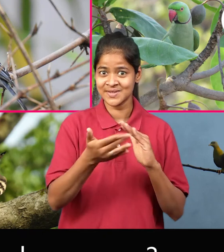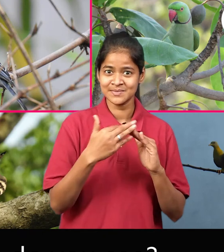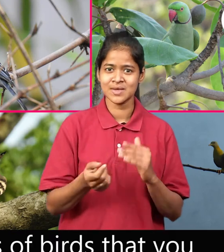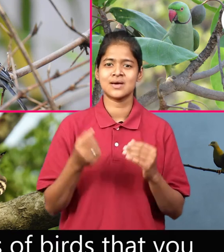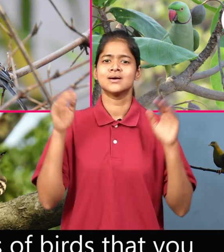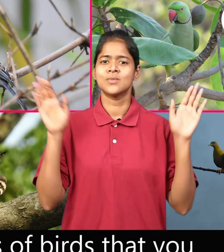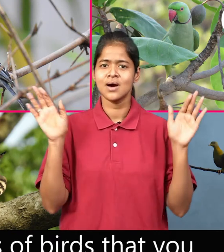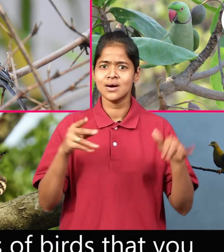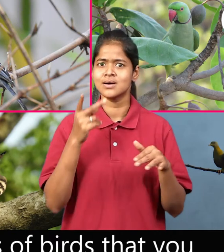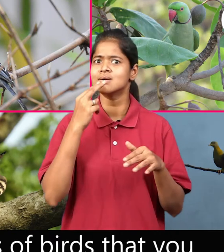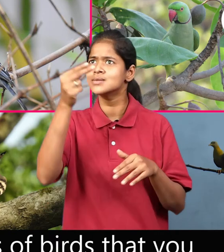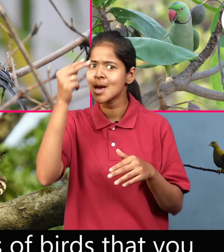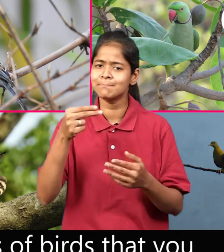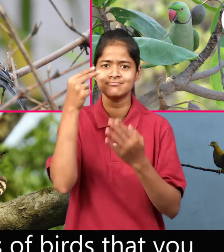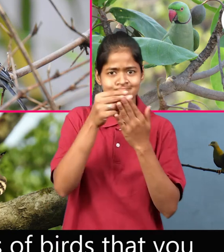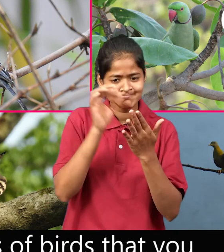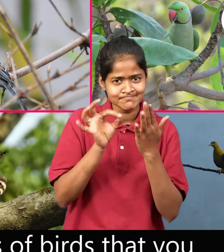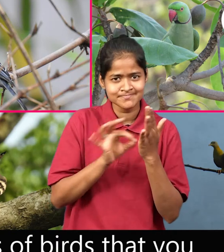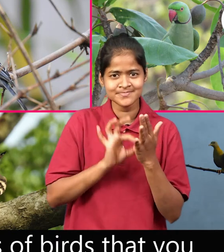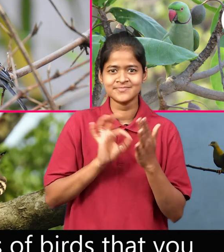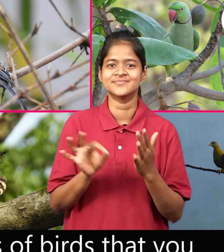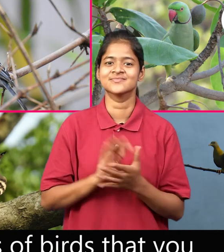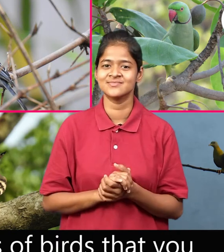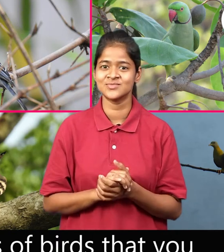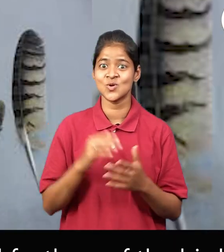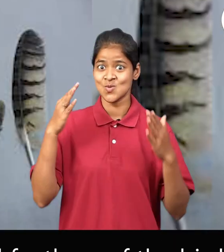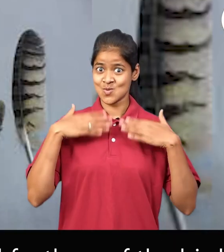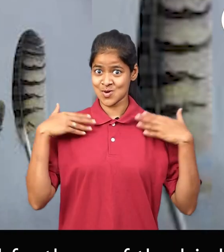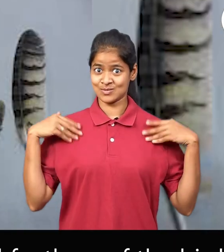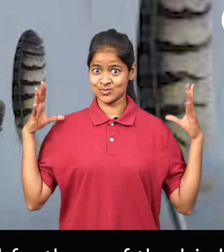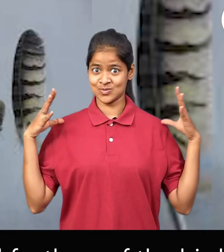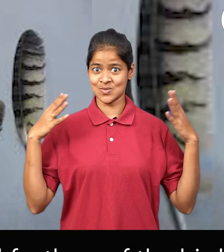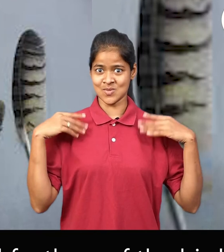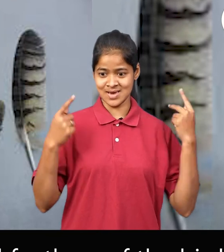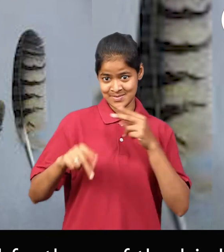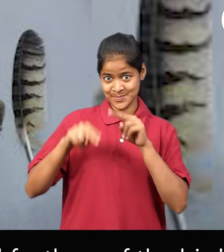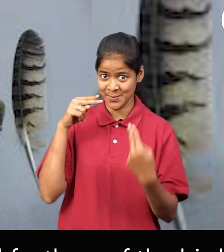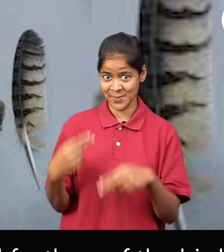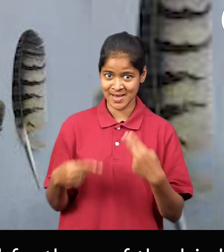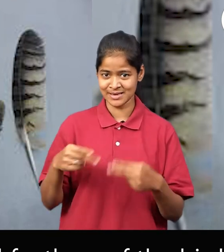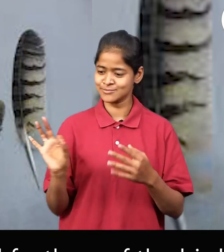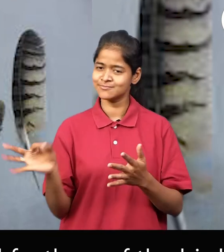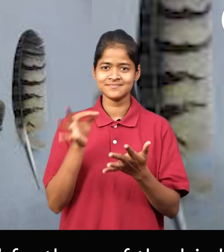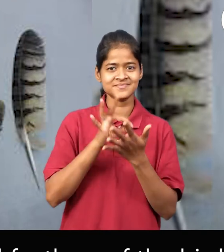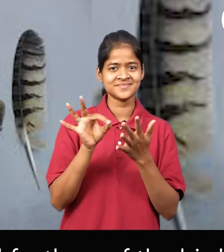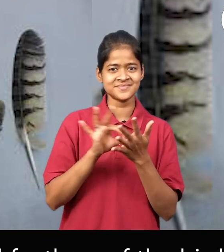see write the names of birds that you see in your area collect the dropped feathers of the birds